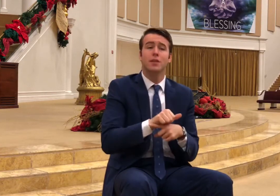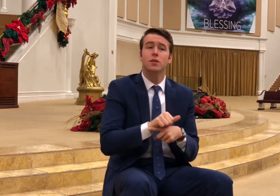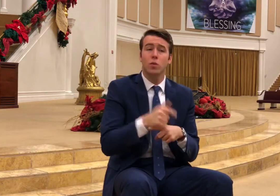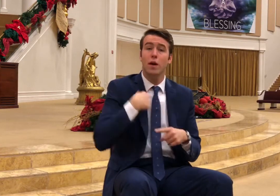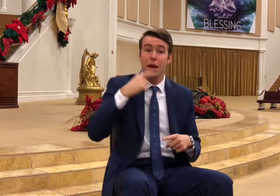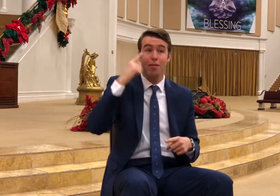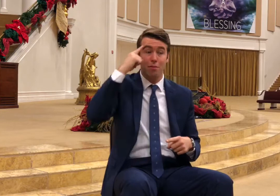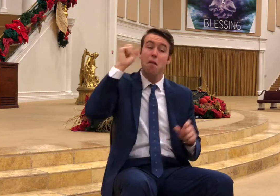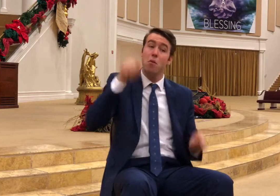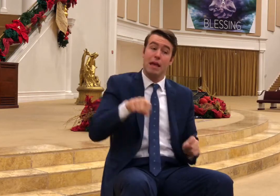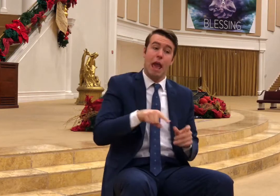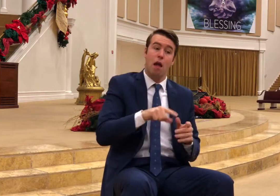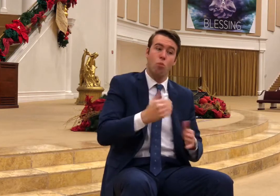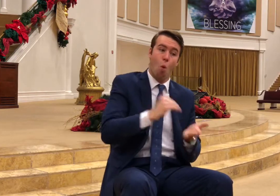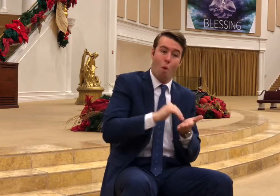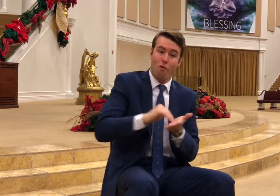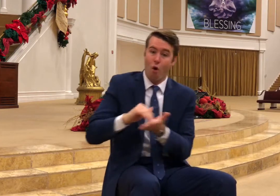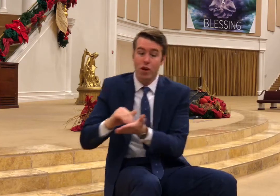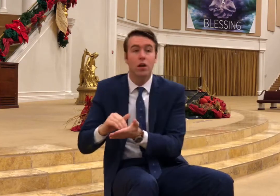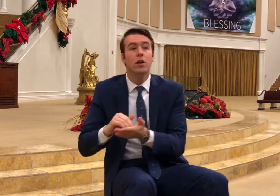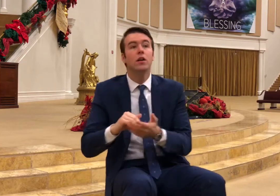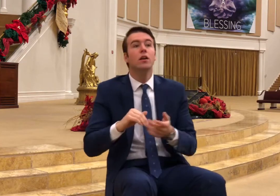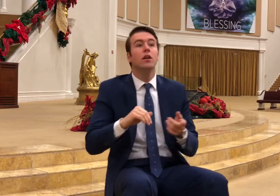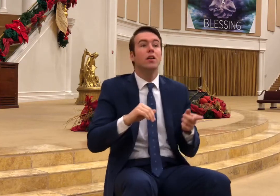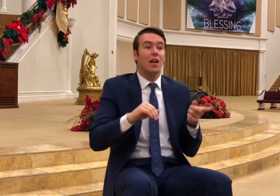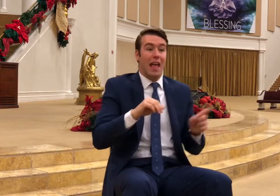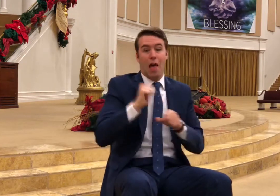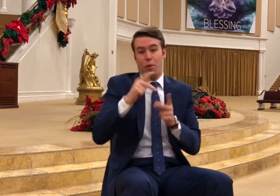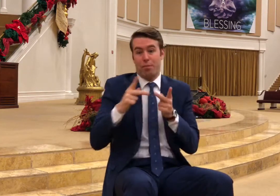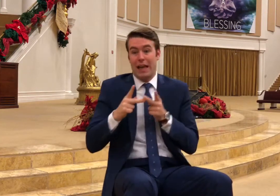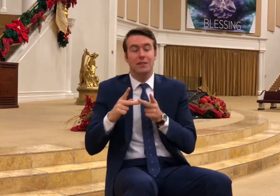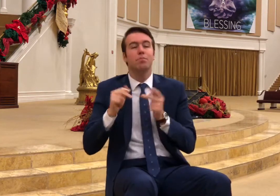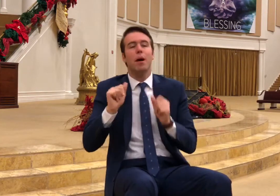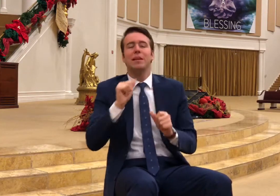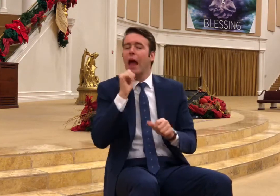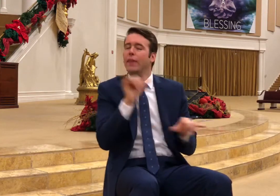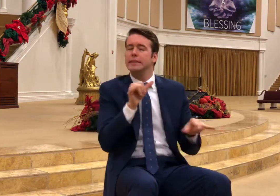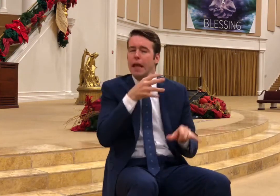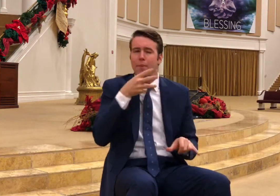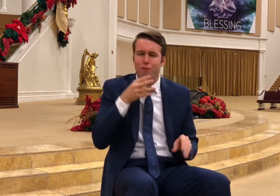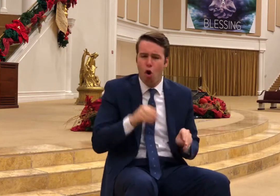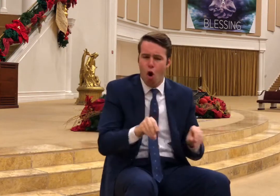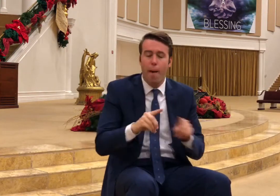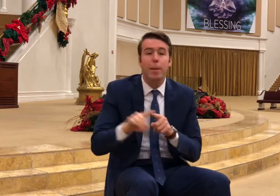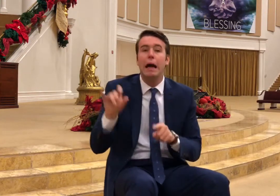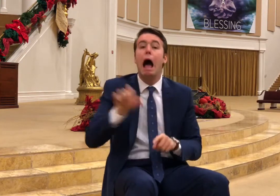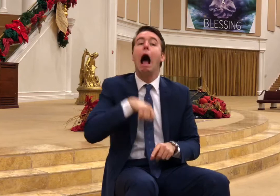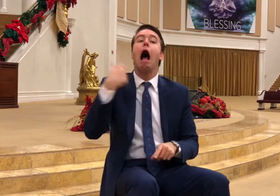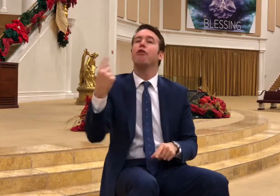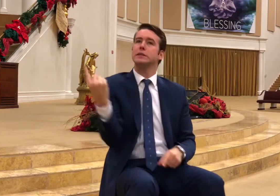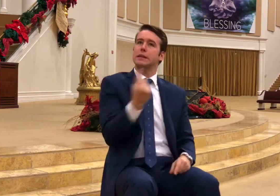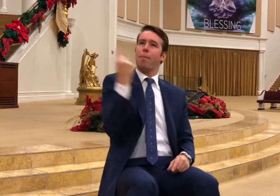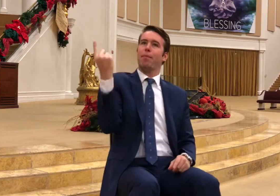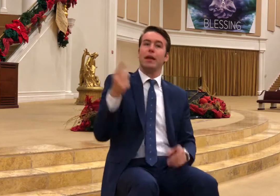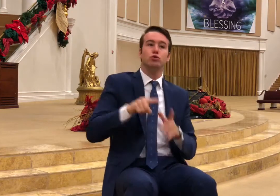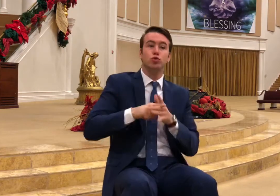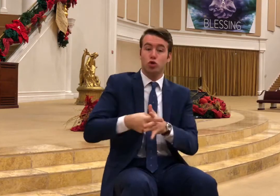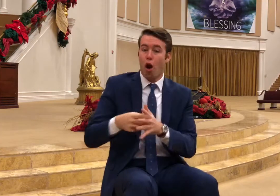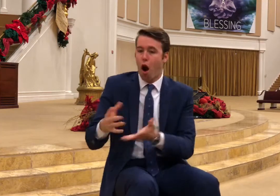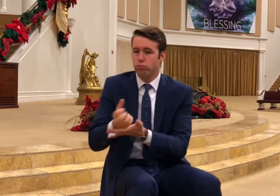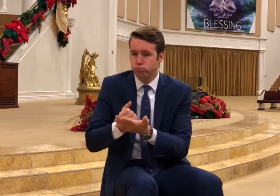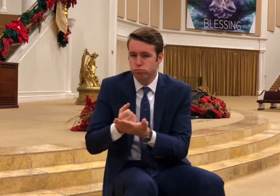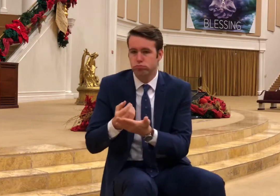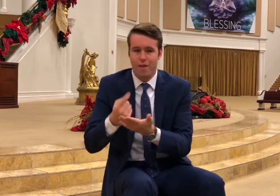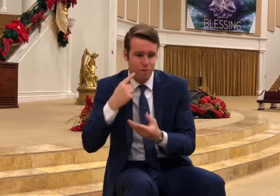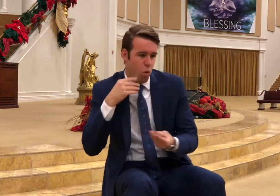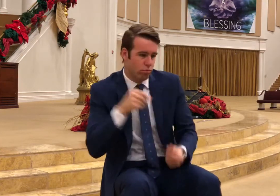duplicate in places of the world. It may not be taro or dalos or cucumbers. It may be another thing. But what we're